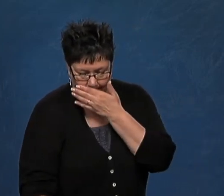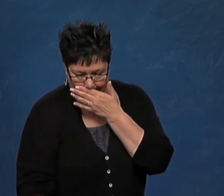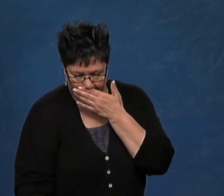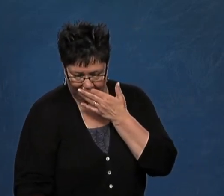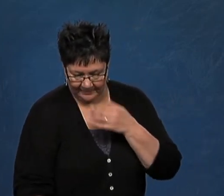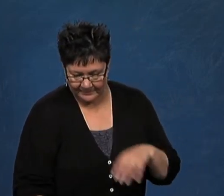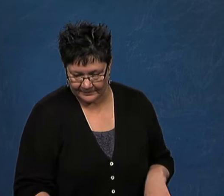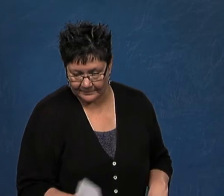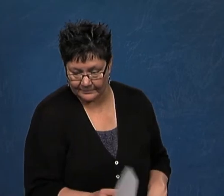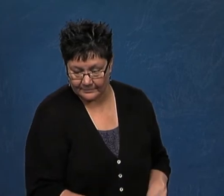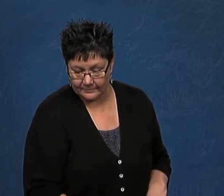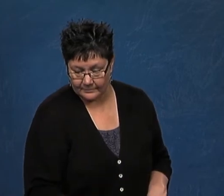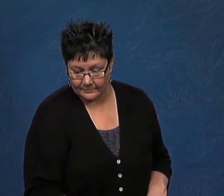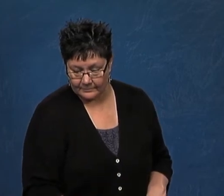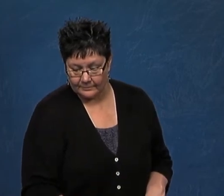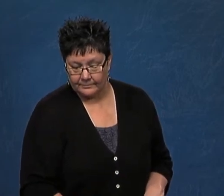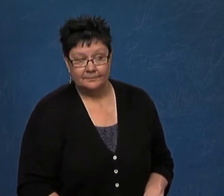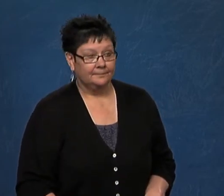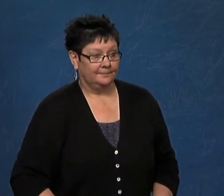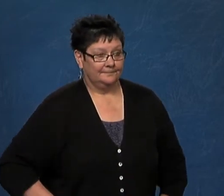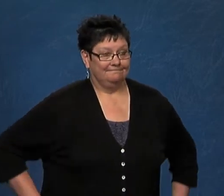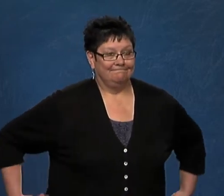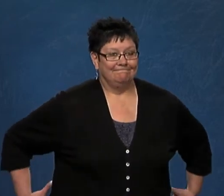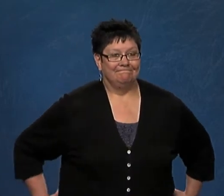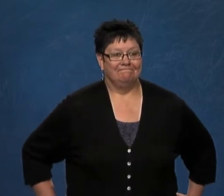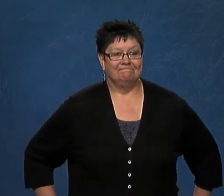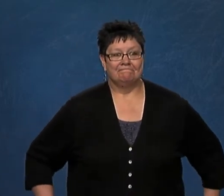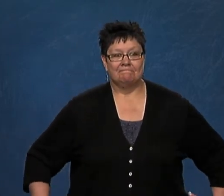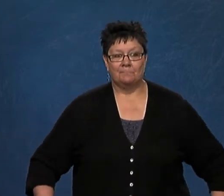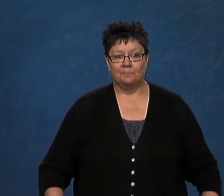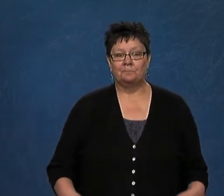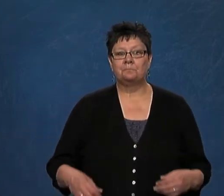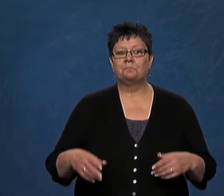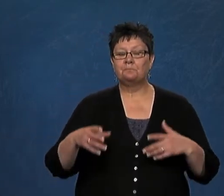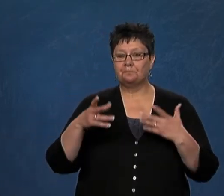and then they're going to take a look at video remote interpreting processes.